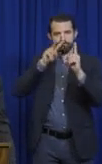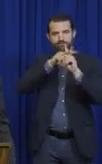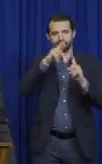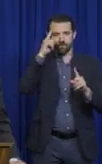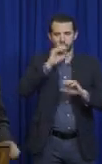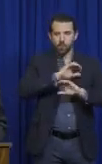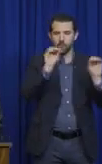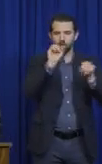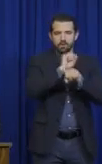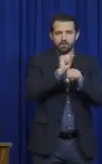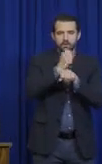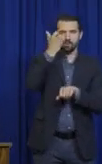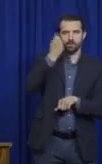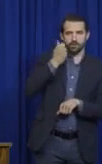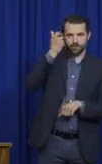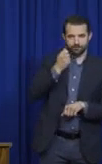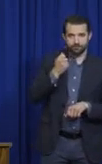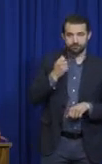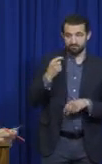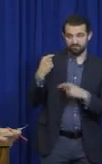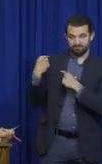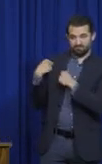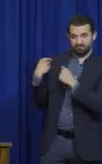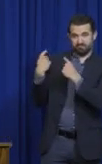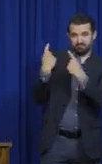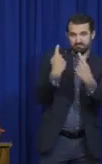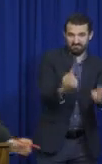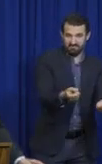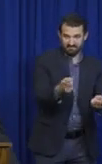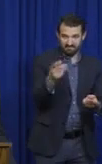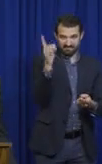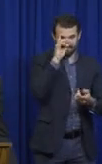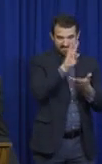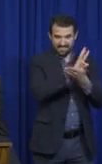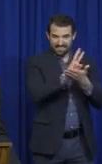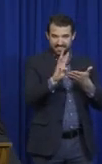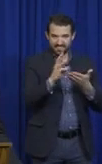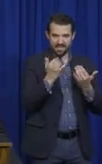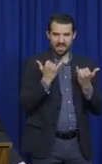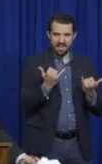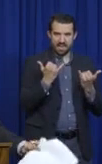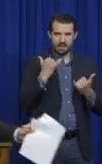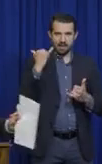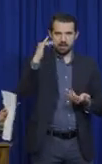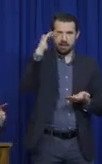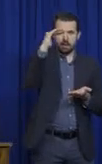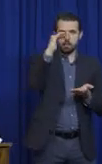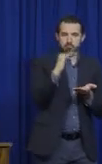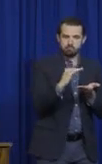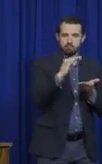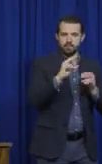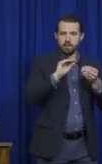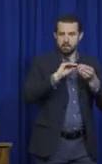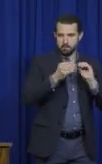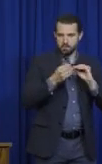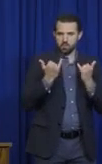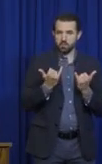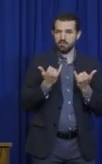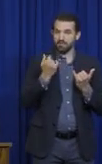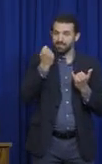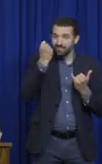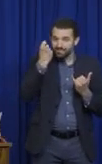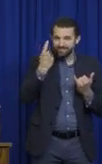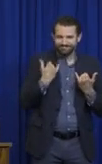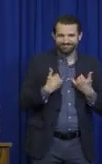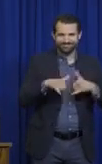lowest number of initial claims in the last 6 weeks, but that level remains historically high. Since